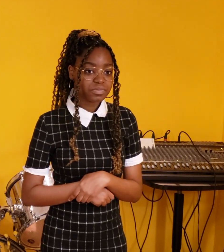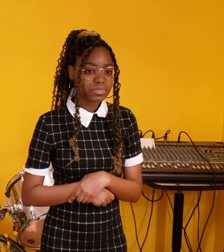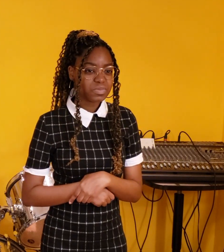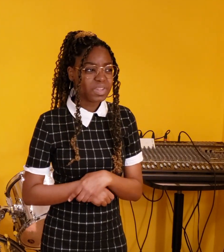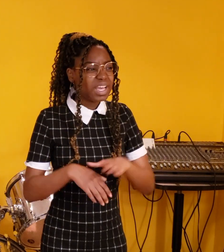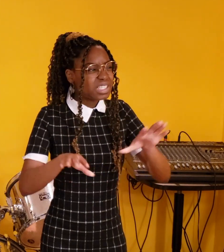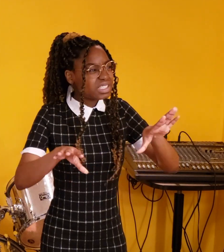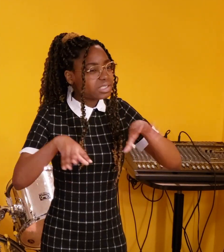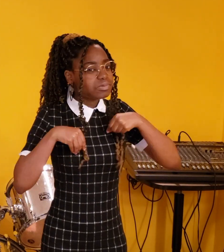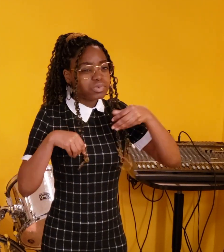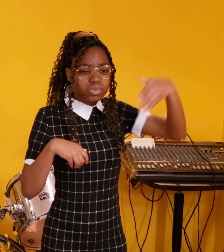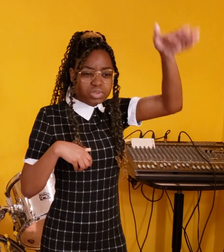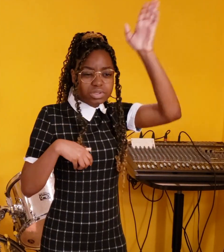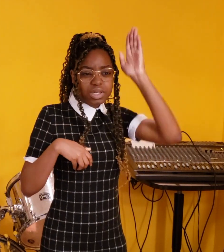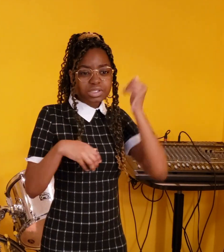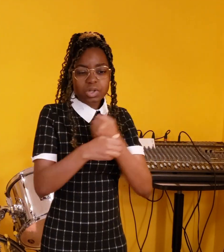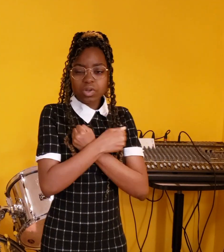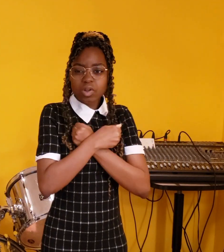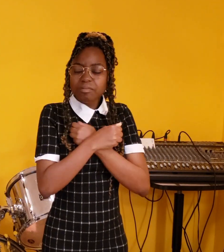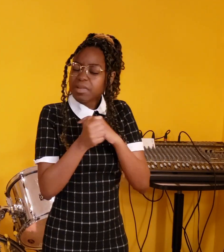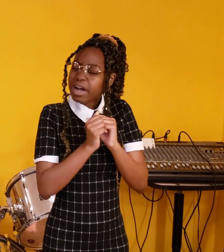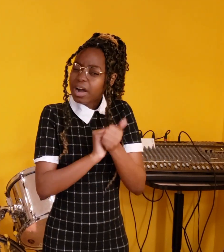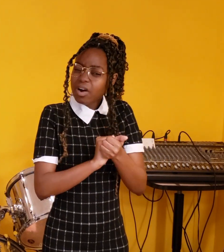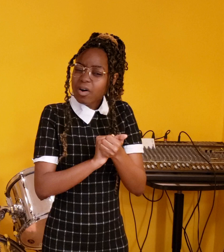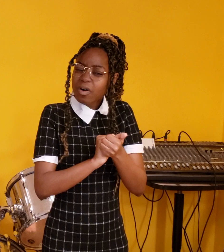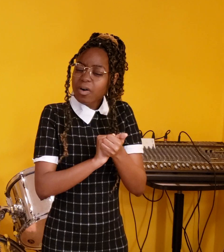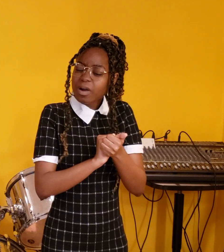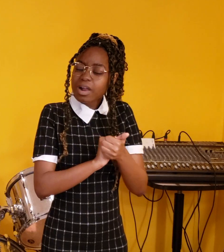How do you accept God's love? Very simple.